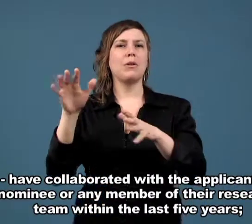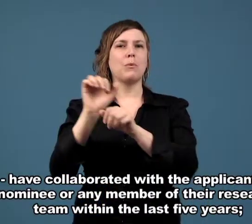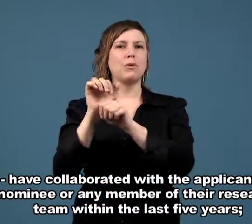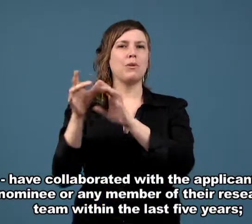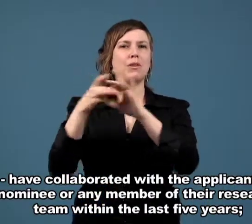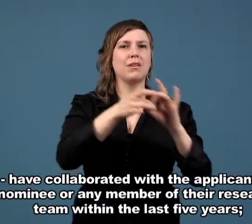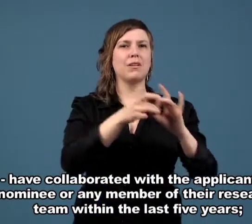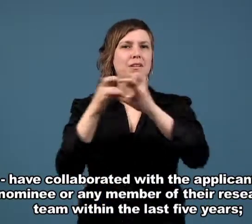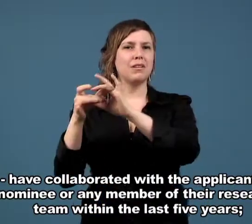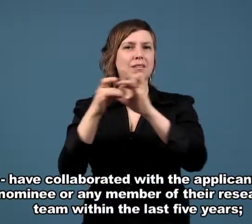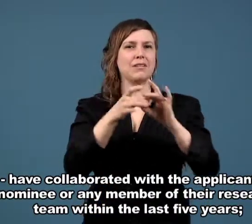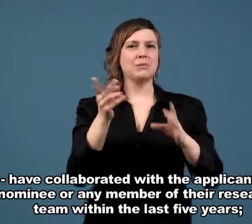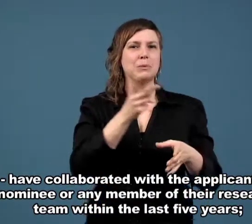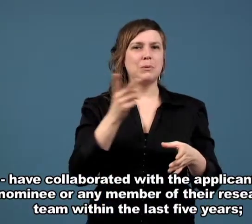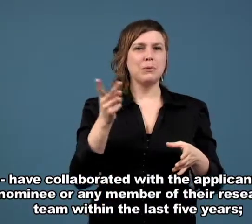years.